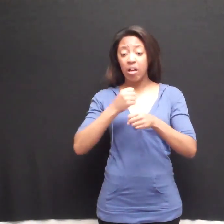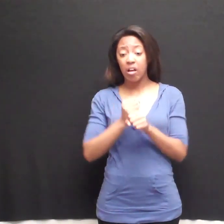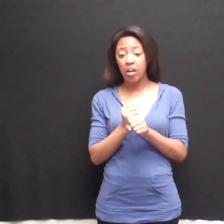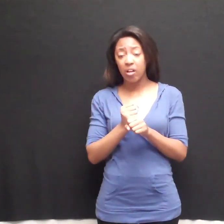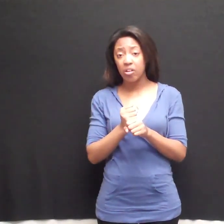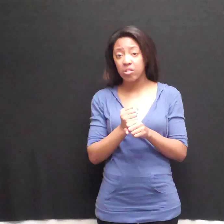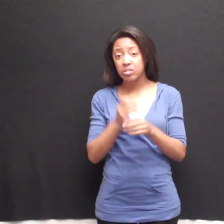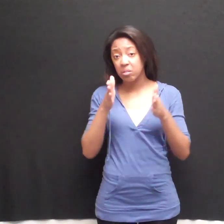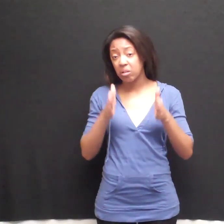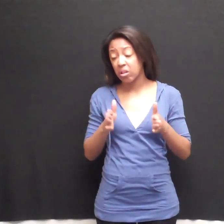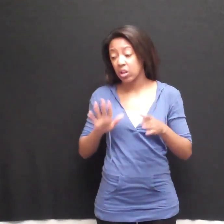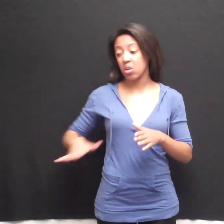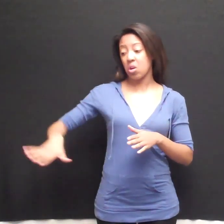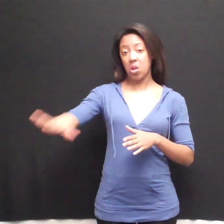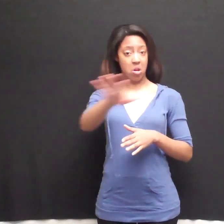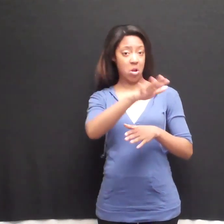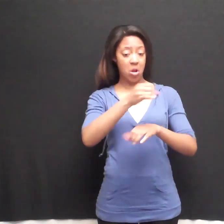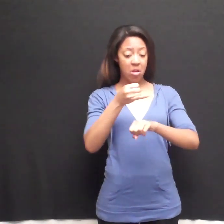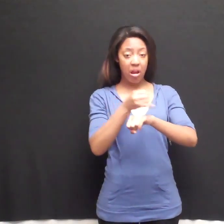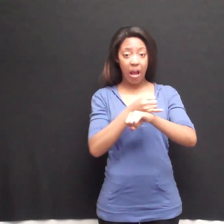Manhattan alone.